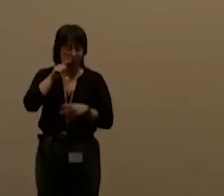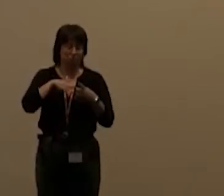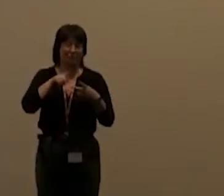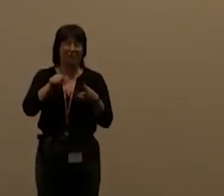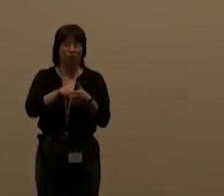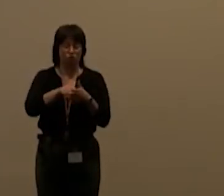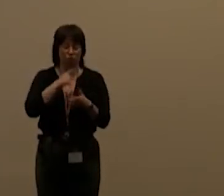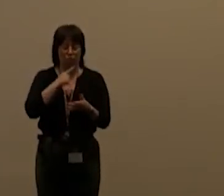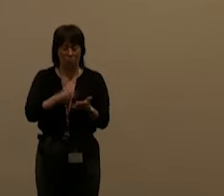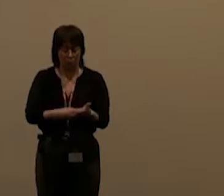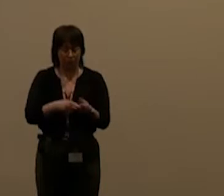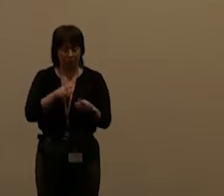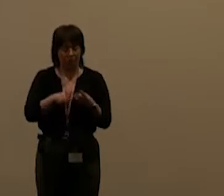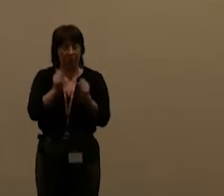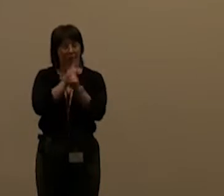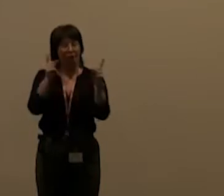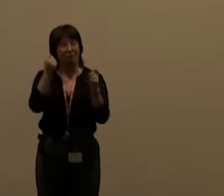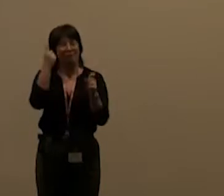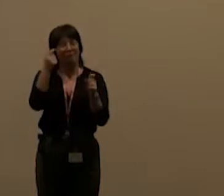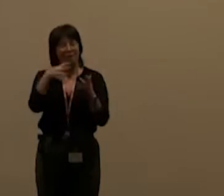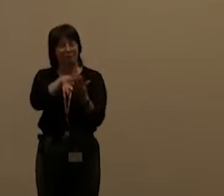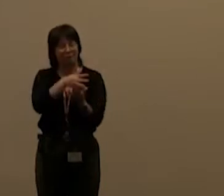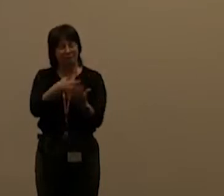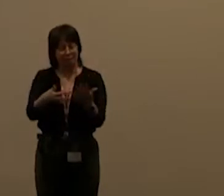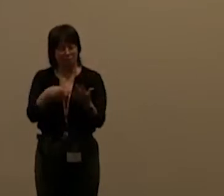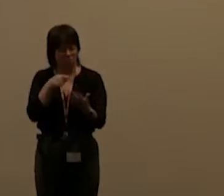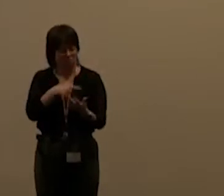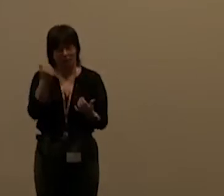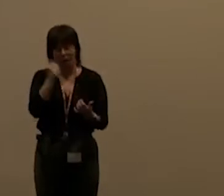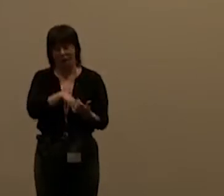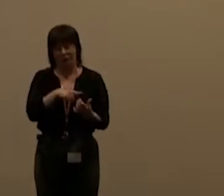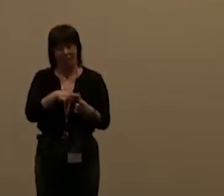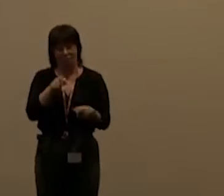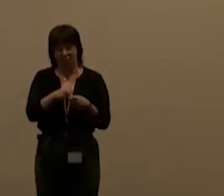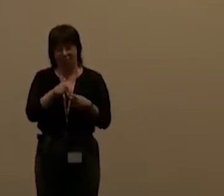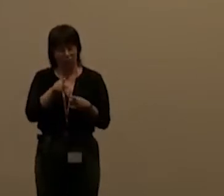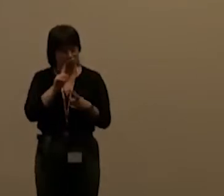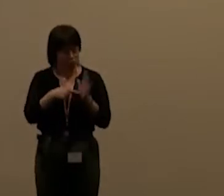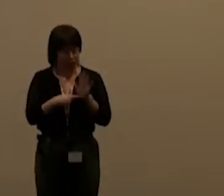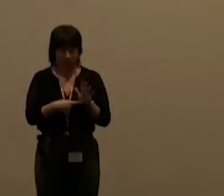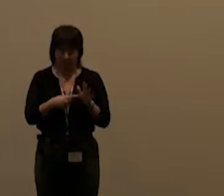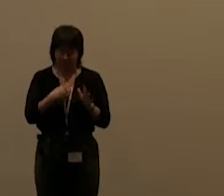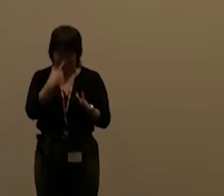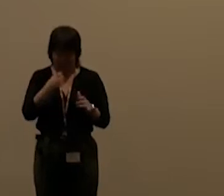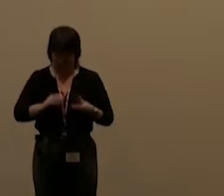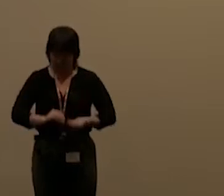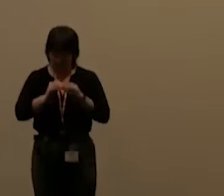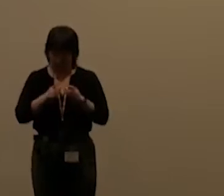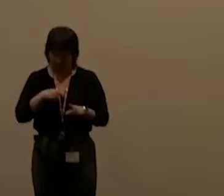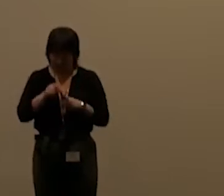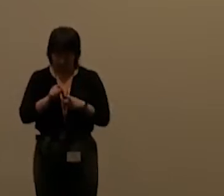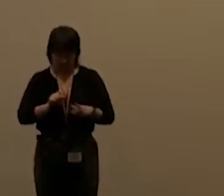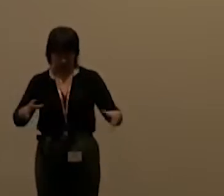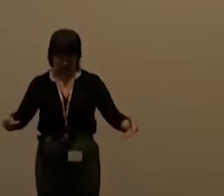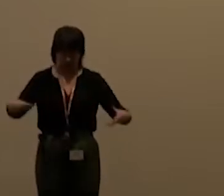issue reporting, and ideas templates. So they're plug-and-play applications, and it really shows the power of how we can build an application, package it all